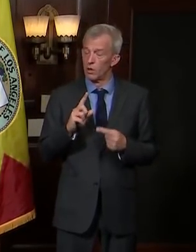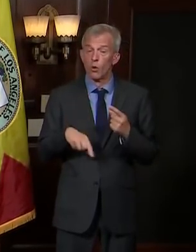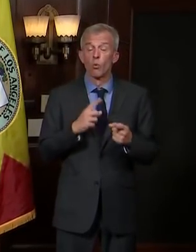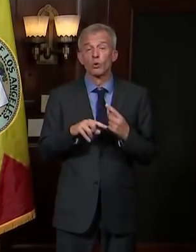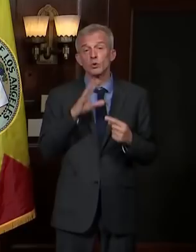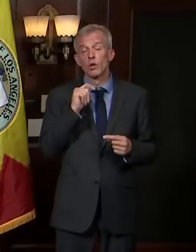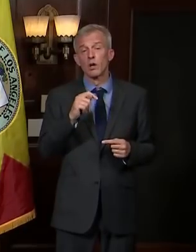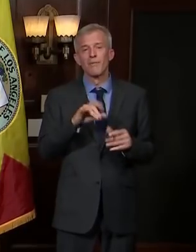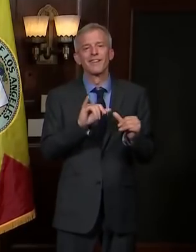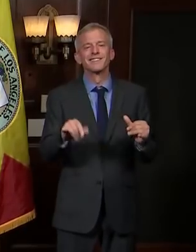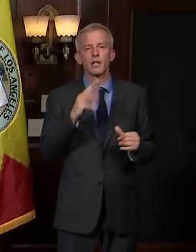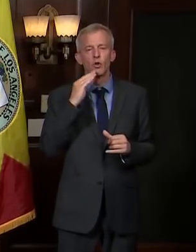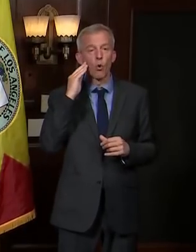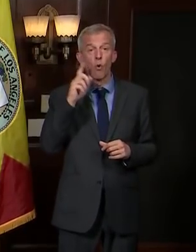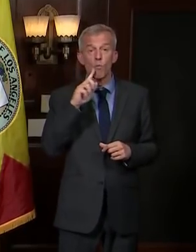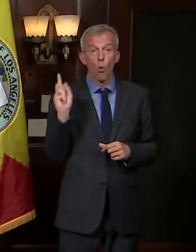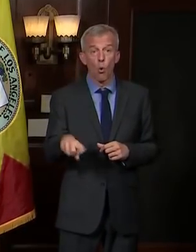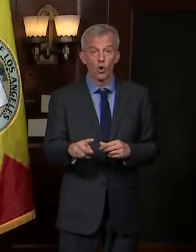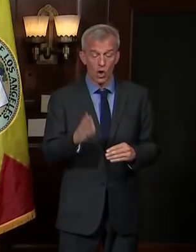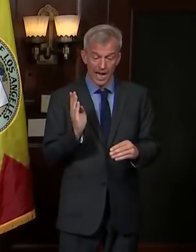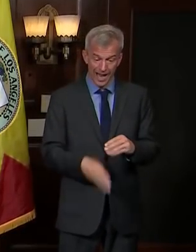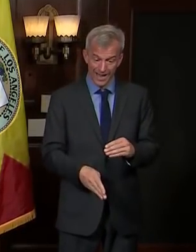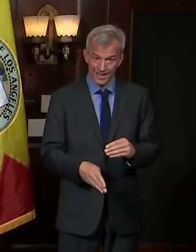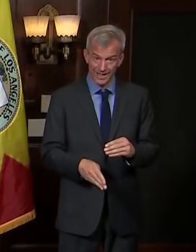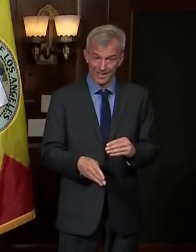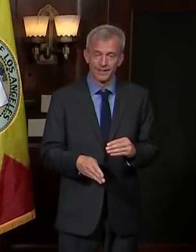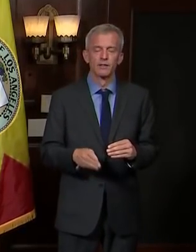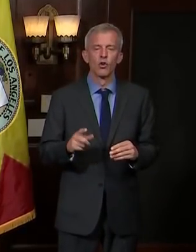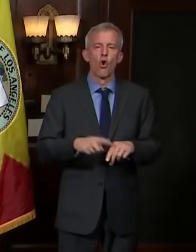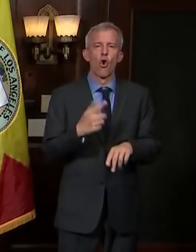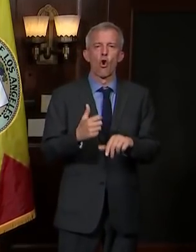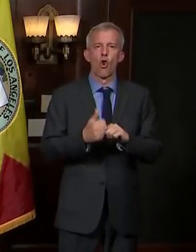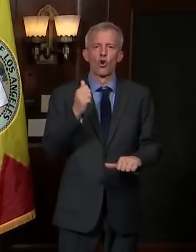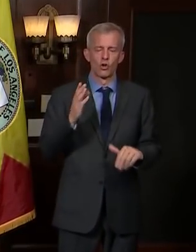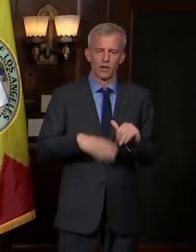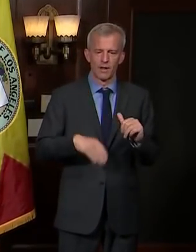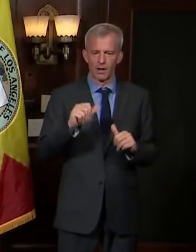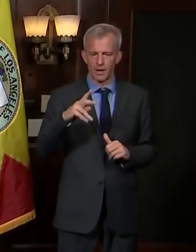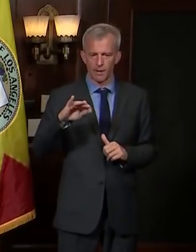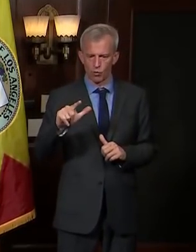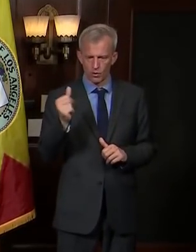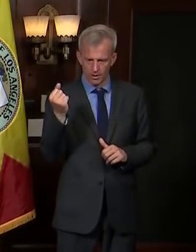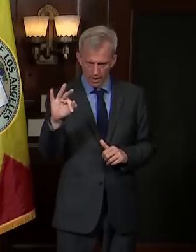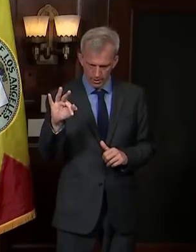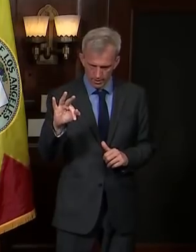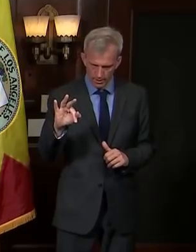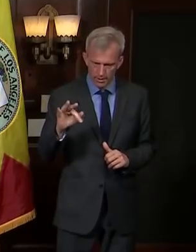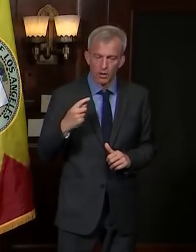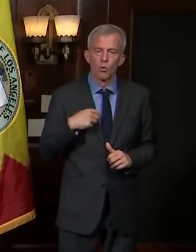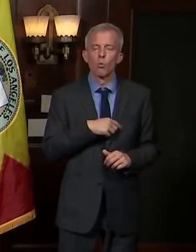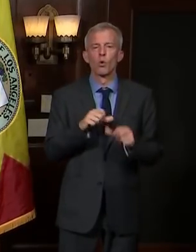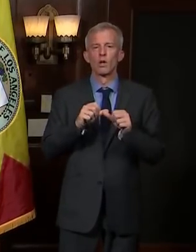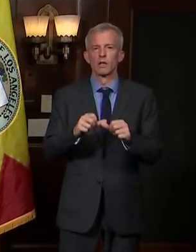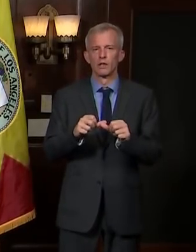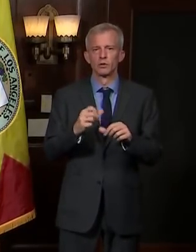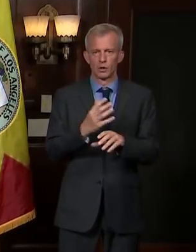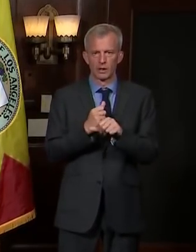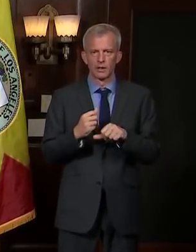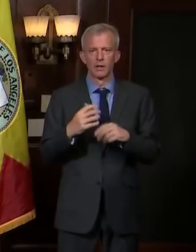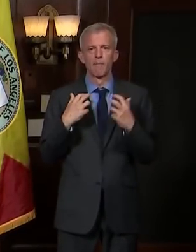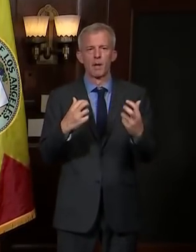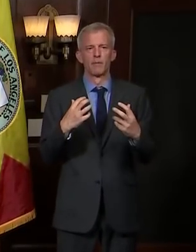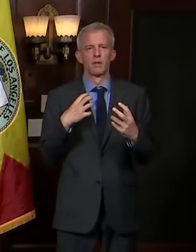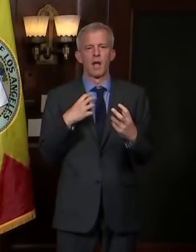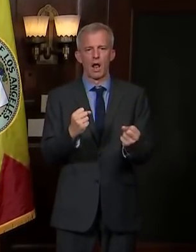end, absolutely, you can count on it going longer than April 19th. That's what it is today. We're going to continue listening to public health professionals, but none of